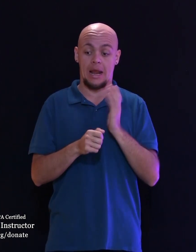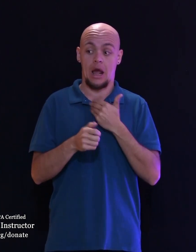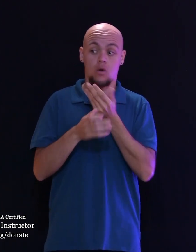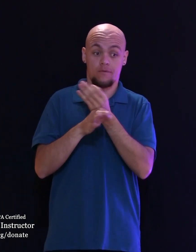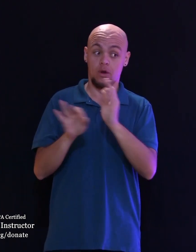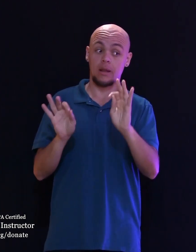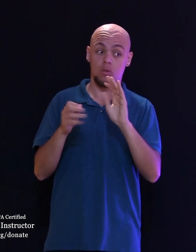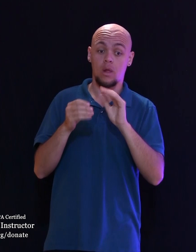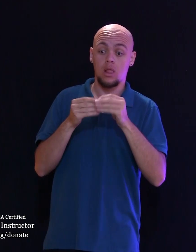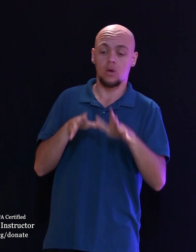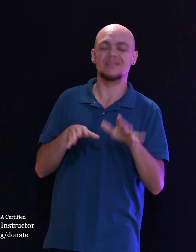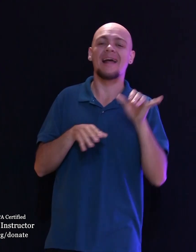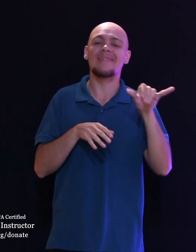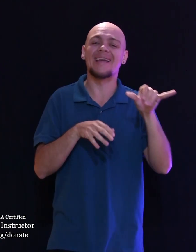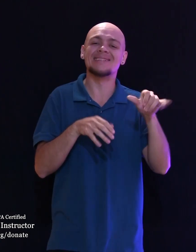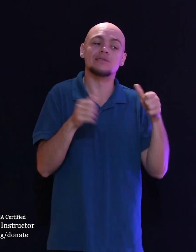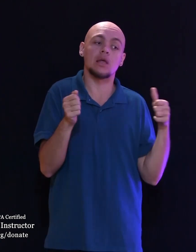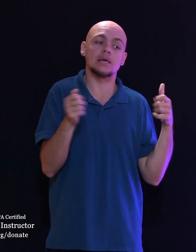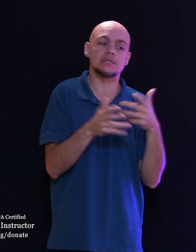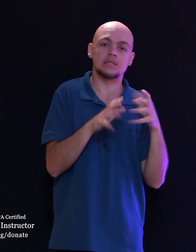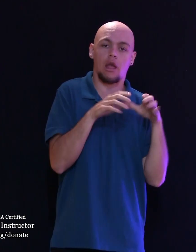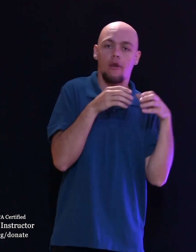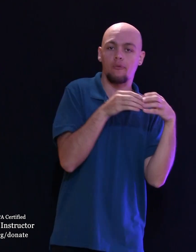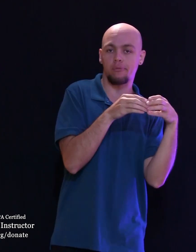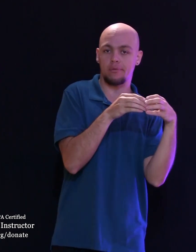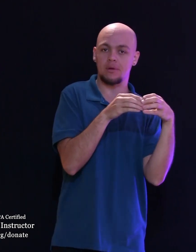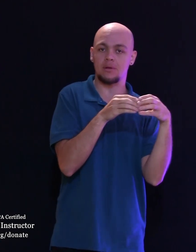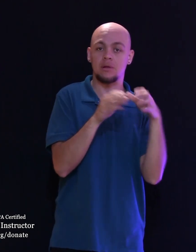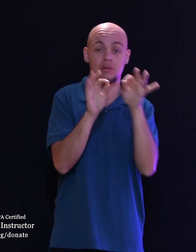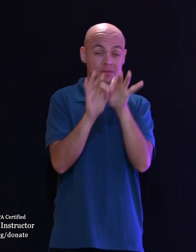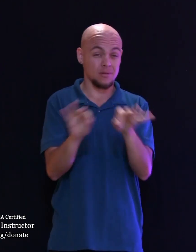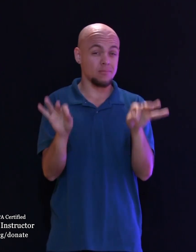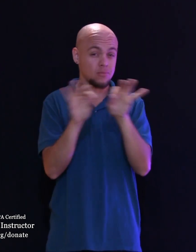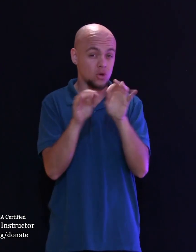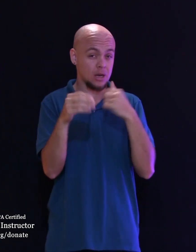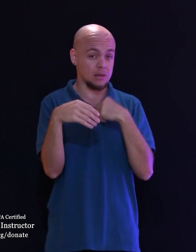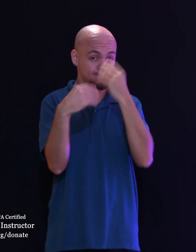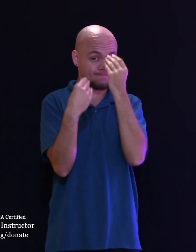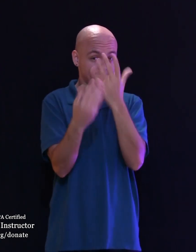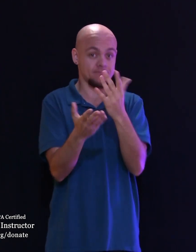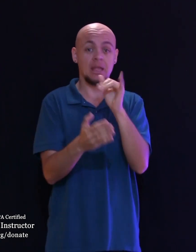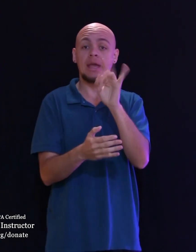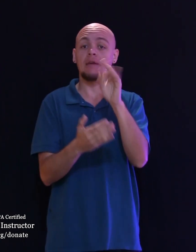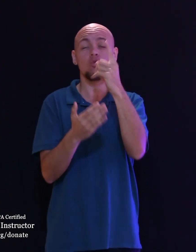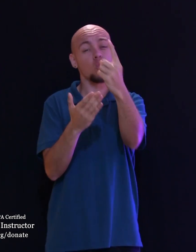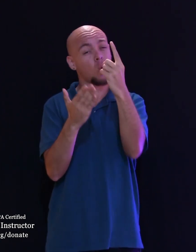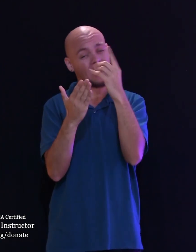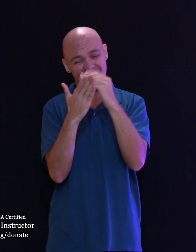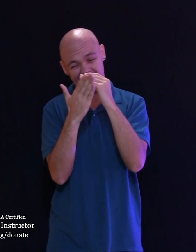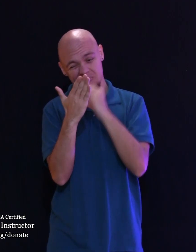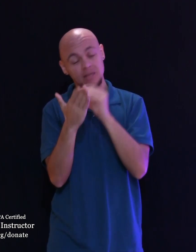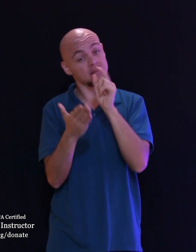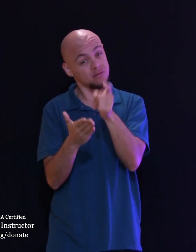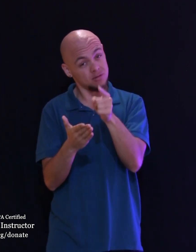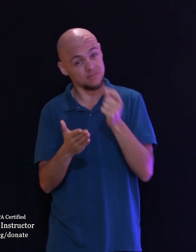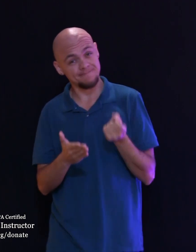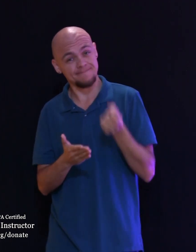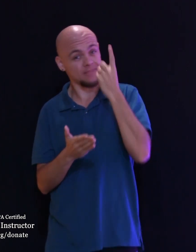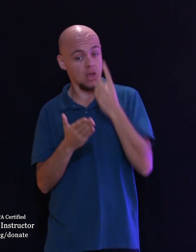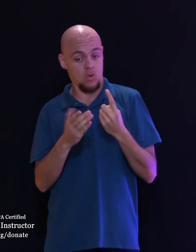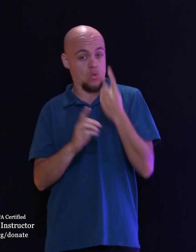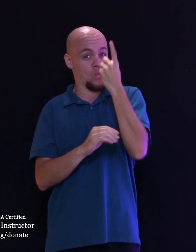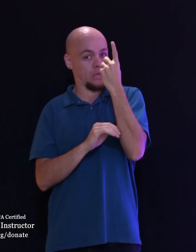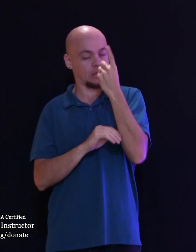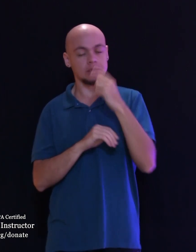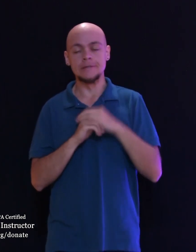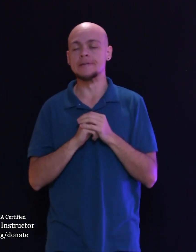freedom. That's the scare part. And I'm going to say something very important to you. And if you pick up only one thing from this message, I